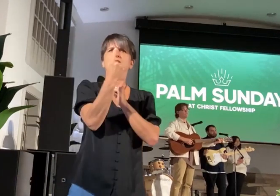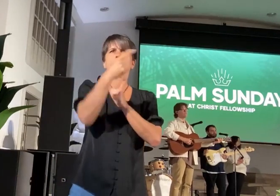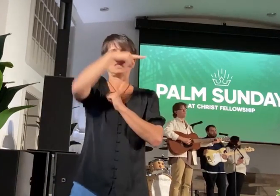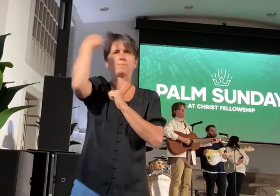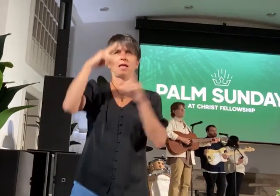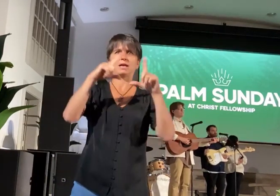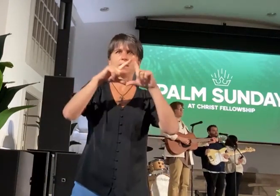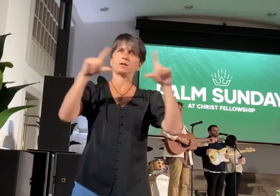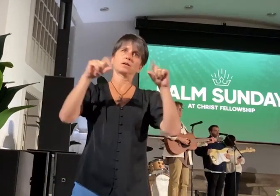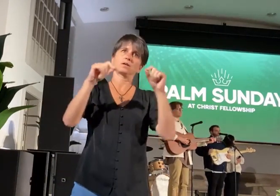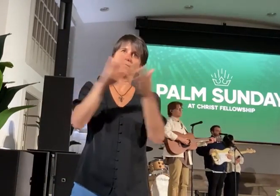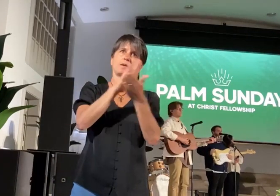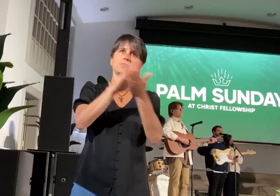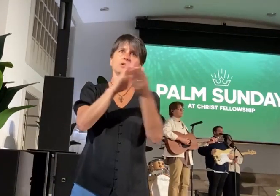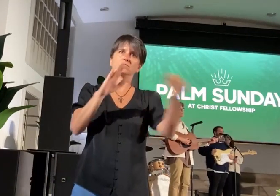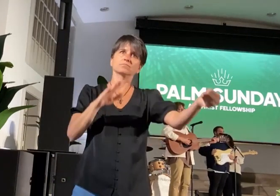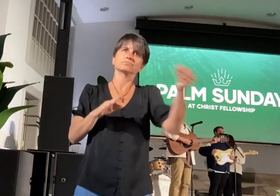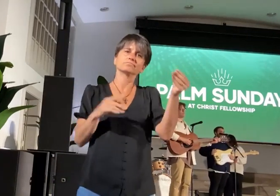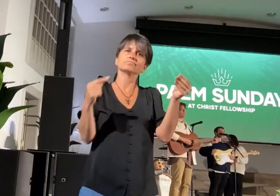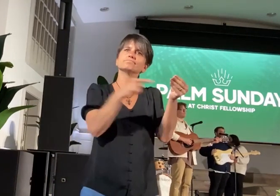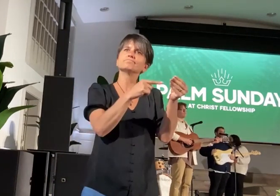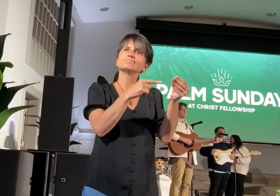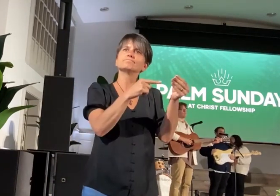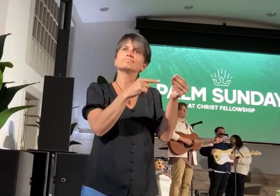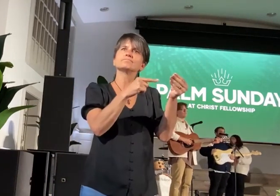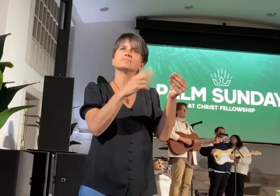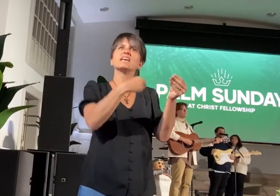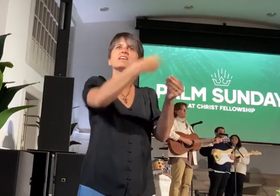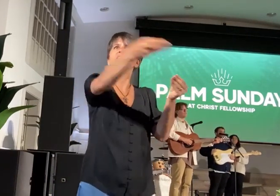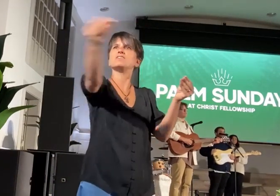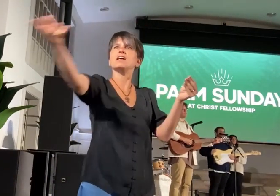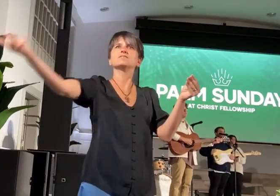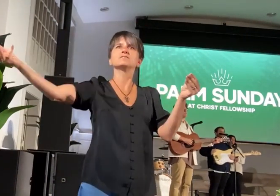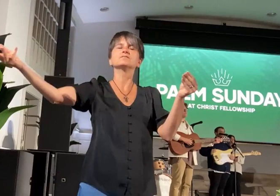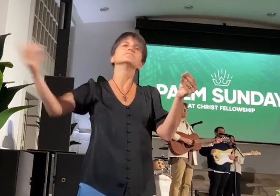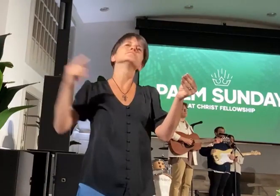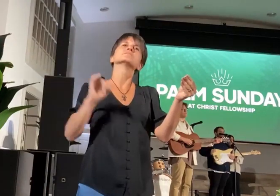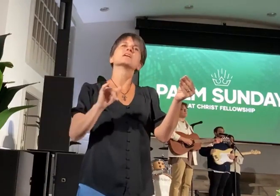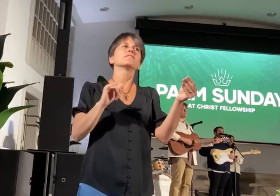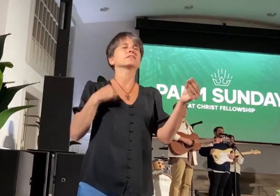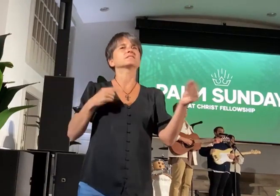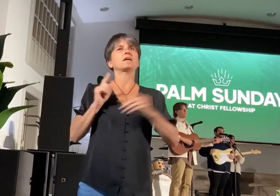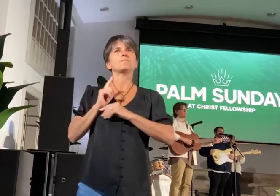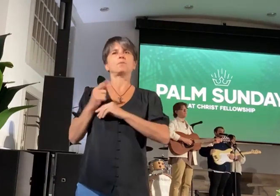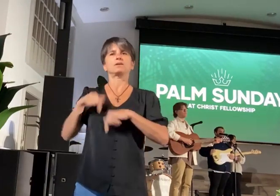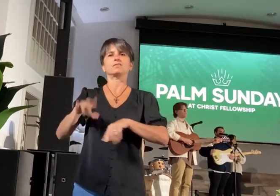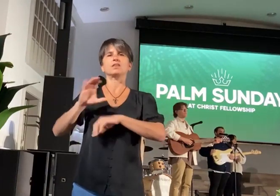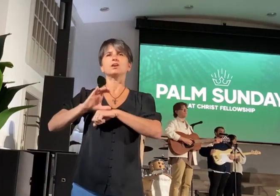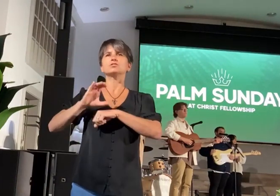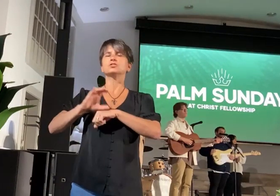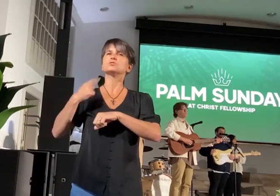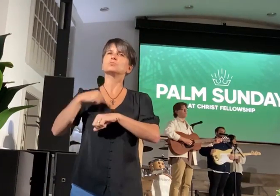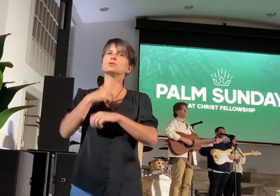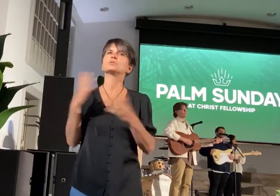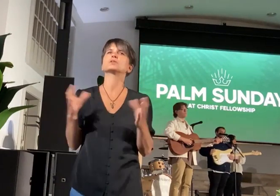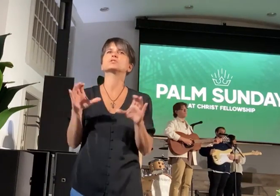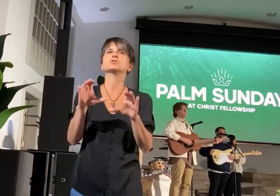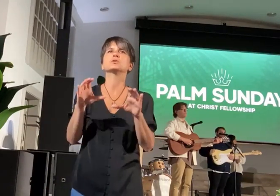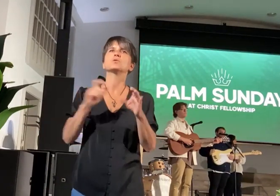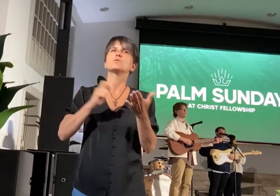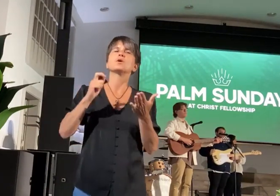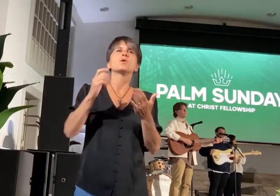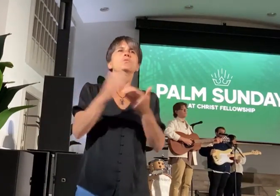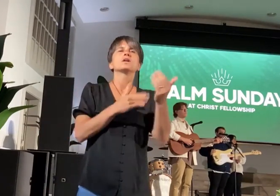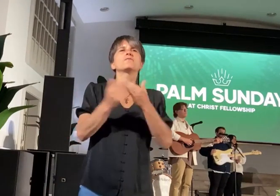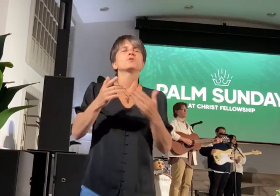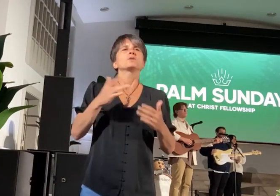one. Now, Christ Fellowship is one of my favorite moments of the entire year as a church, because what we're going to do is we're going to write the